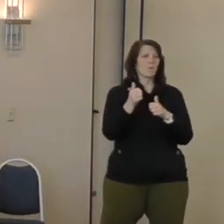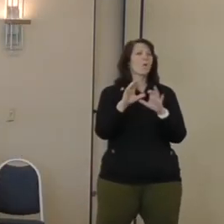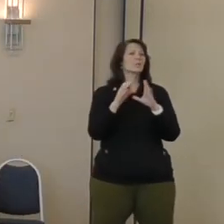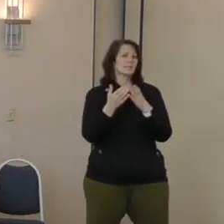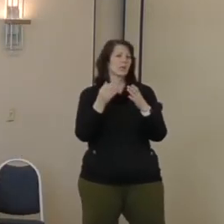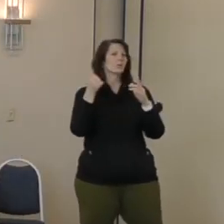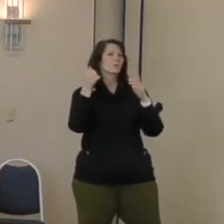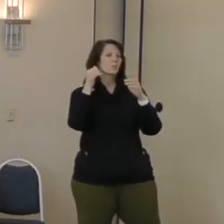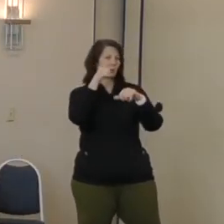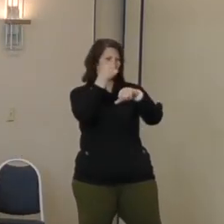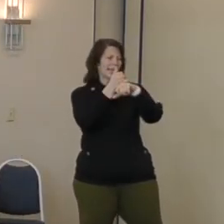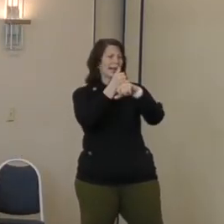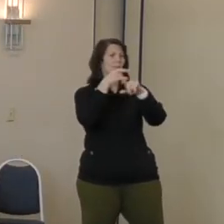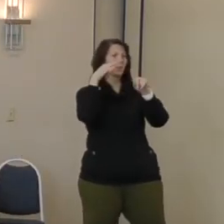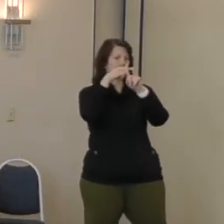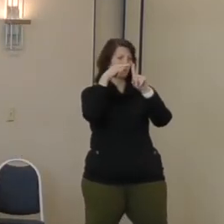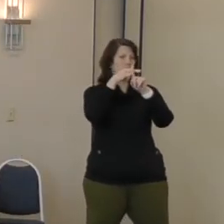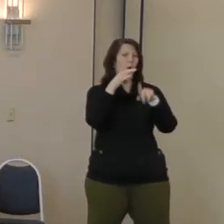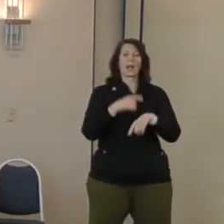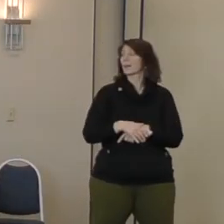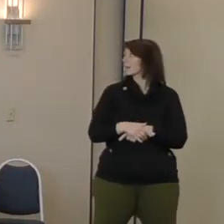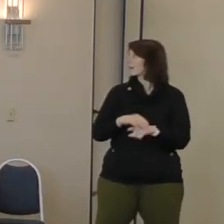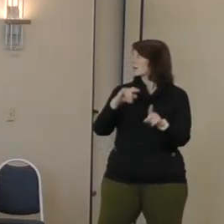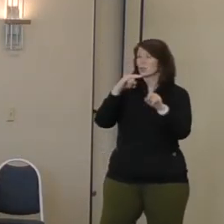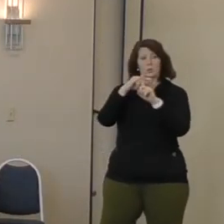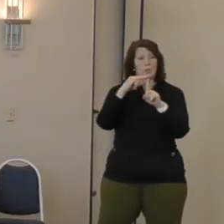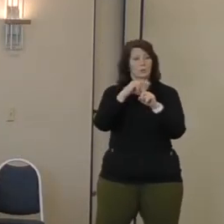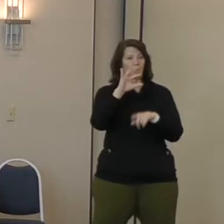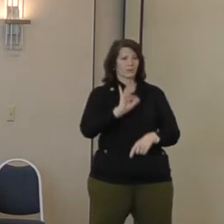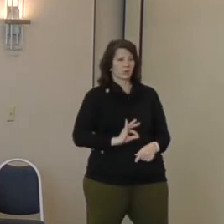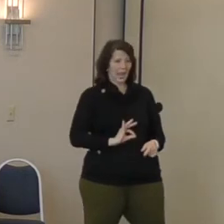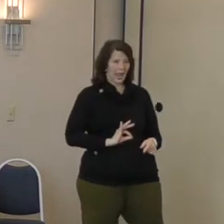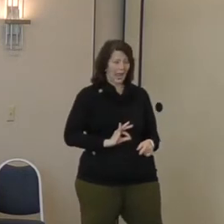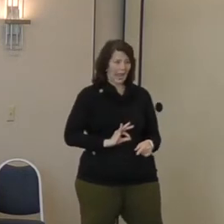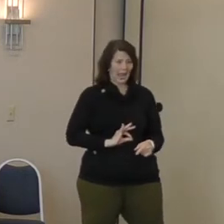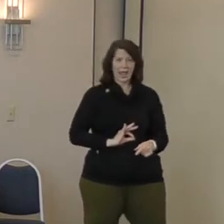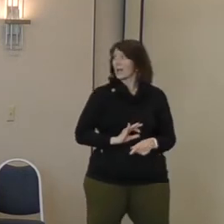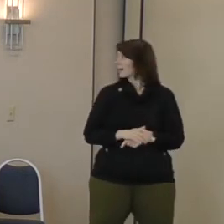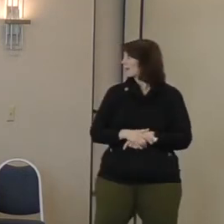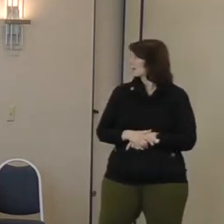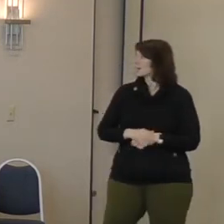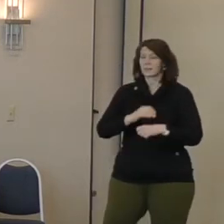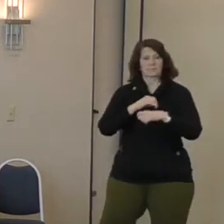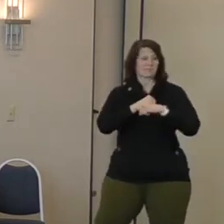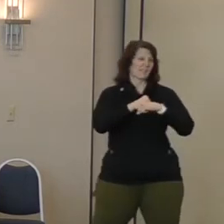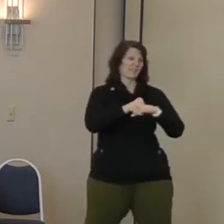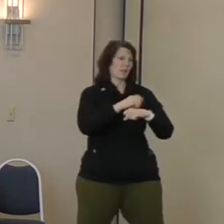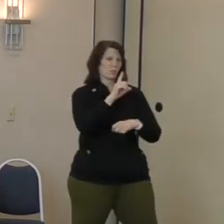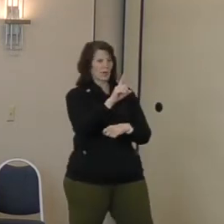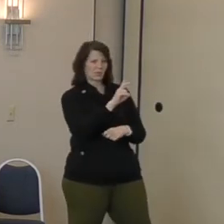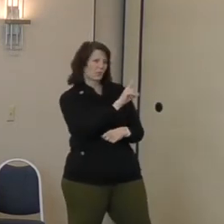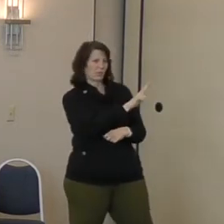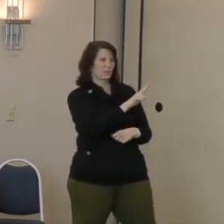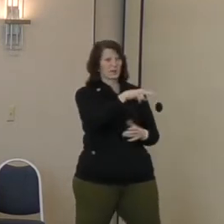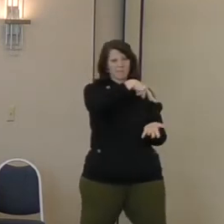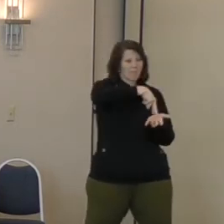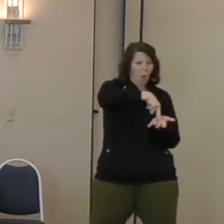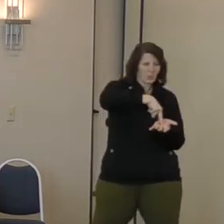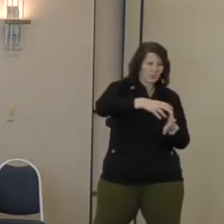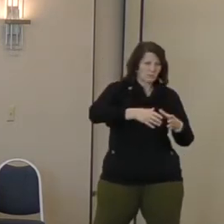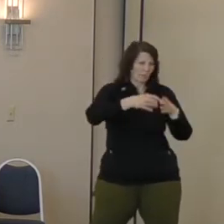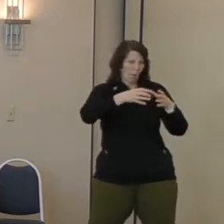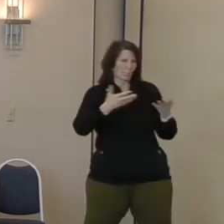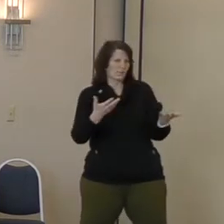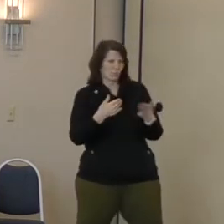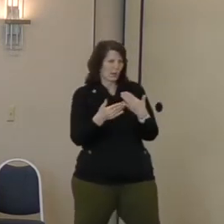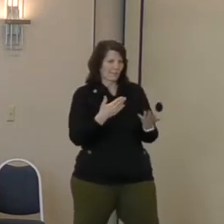off a ruck with their forwards, right? So you'll have a ruck, you'll have your nine. Teams defend it 1-2-3 or whatever, post pillar, whatever you want to call it.